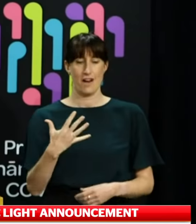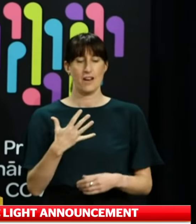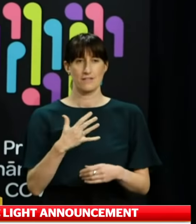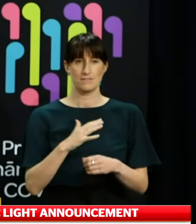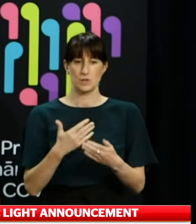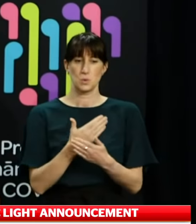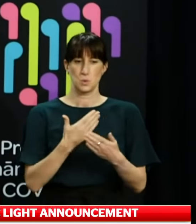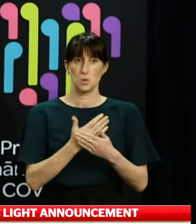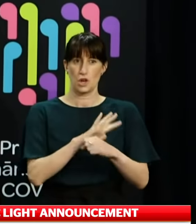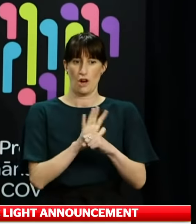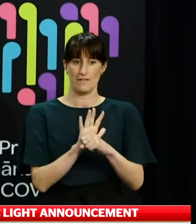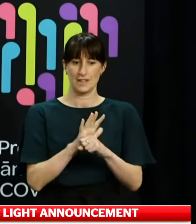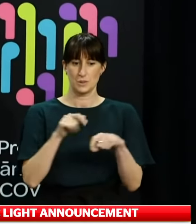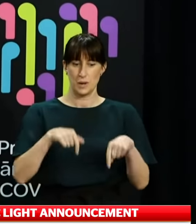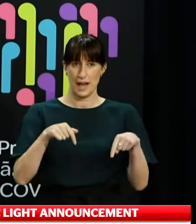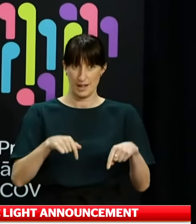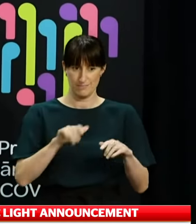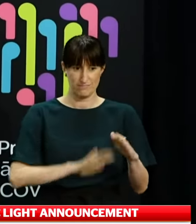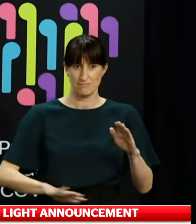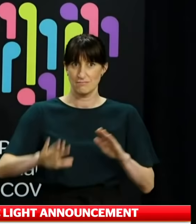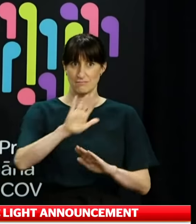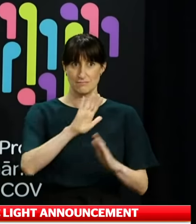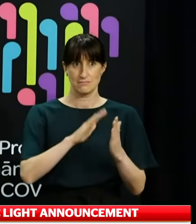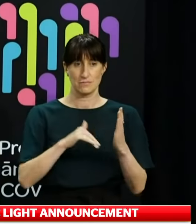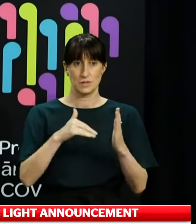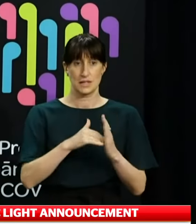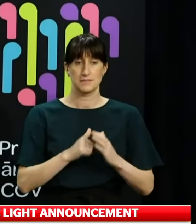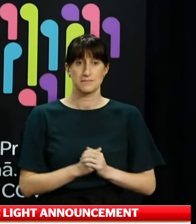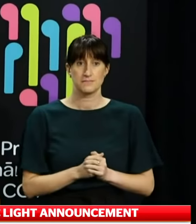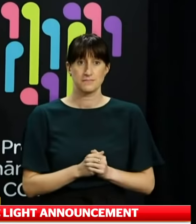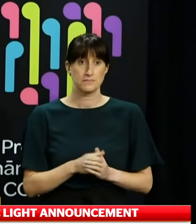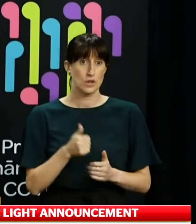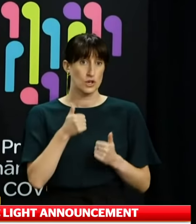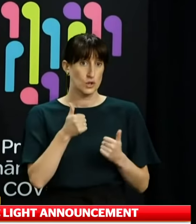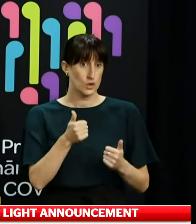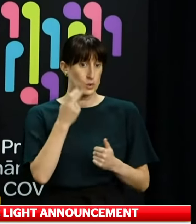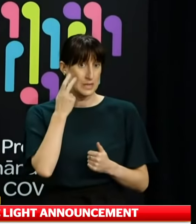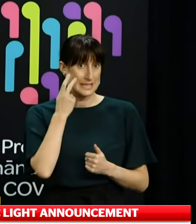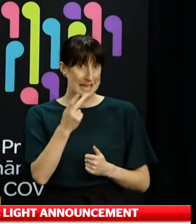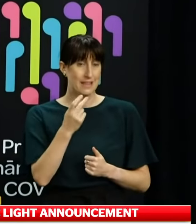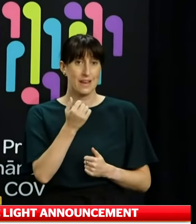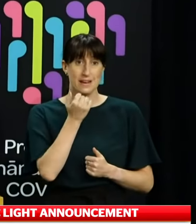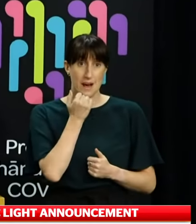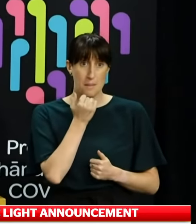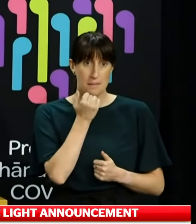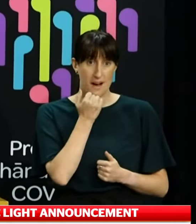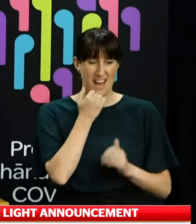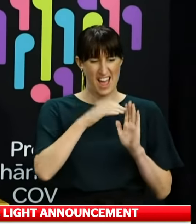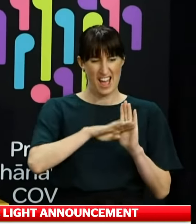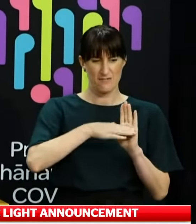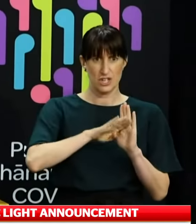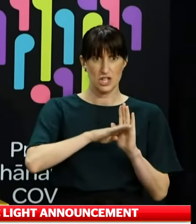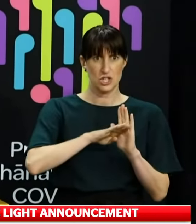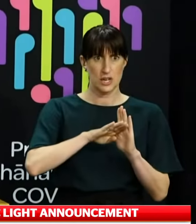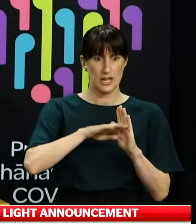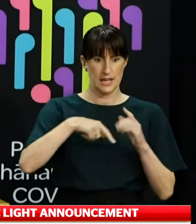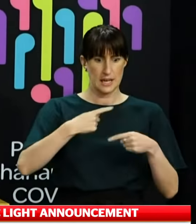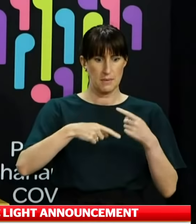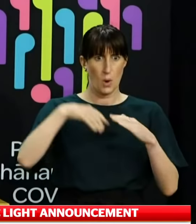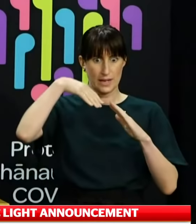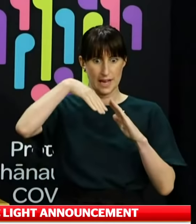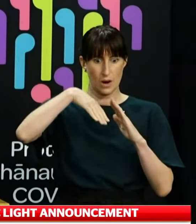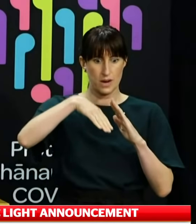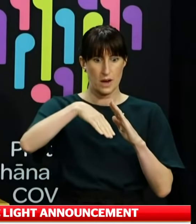across Aotearoa. And again today, it is good to see that we're seeing an ongoing decline in our seven-day rolling average of